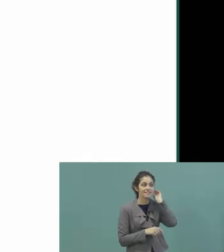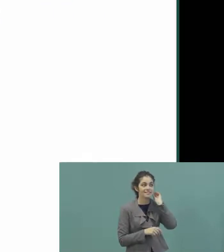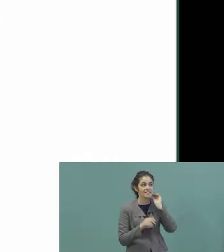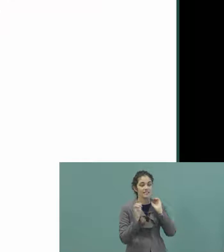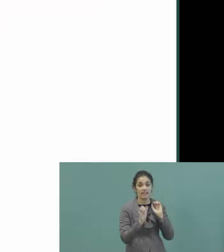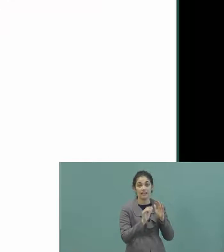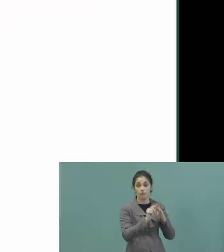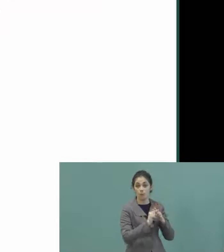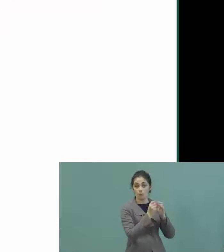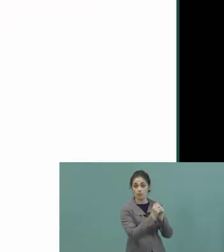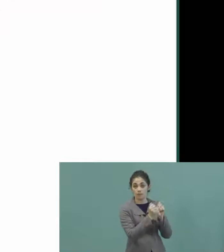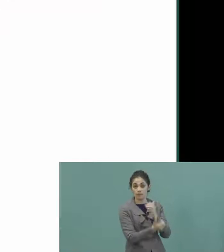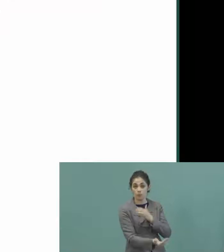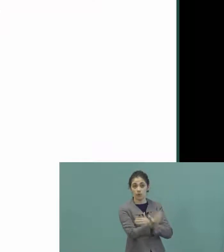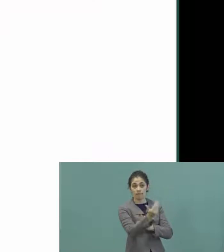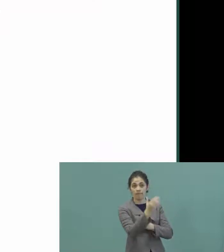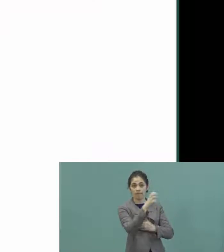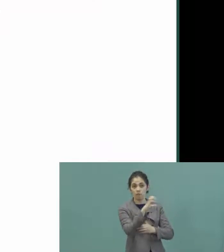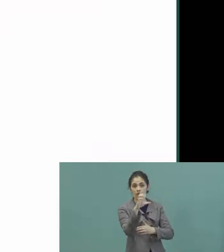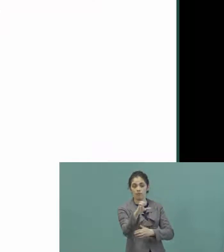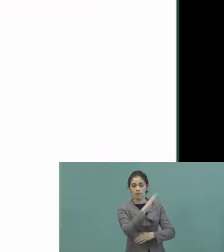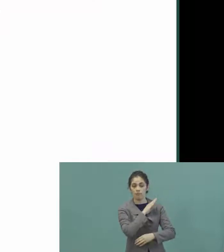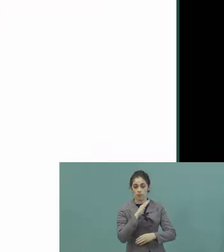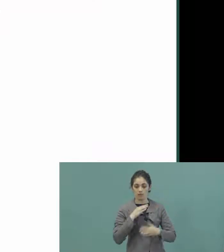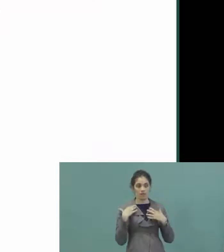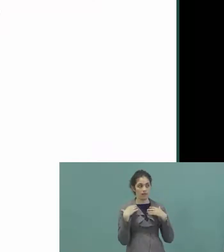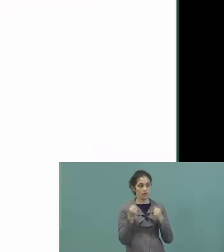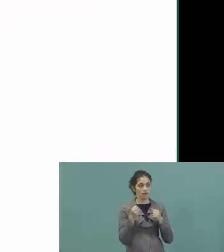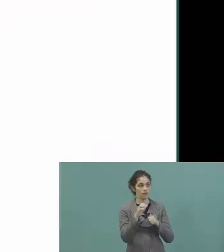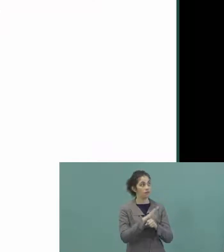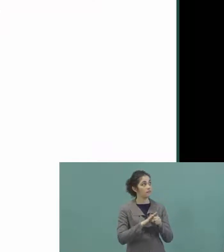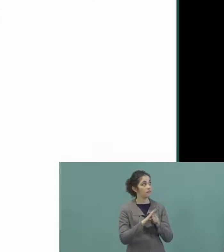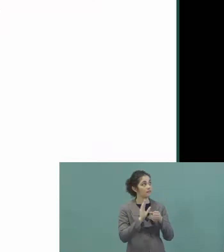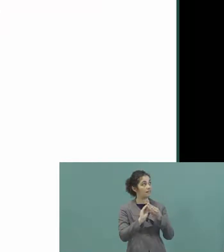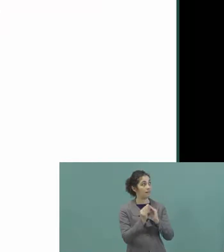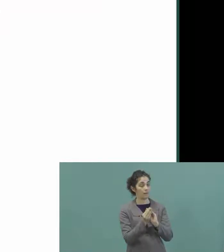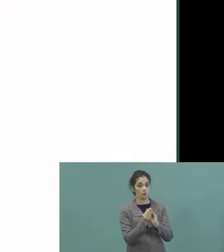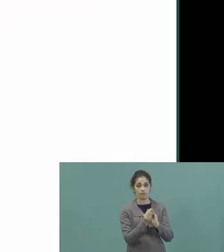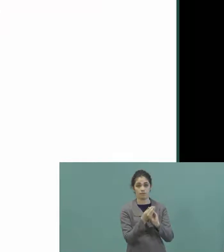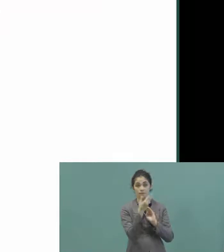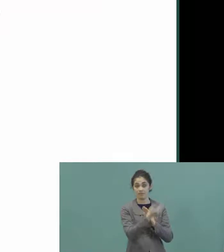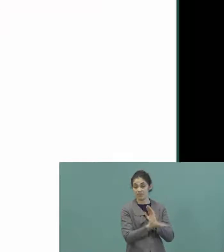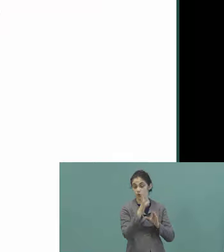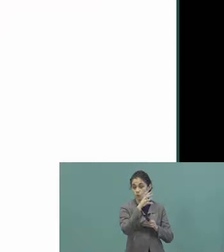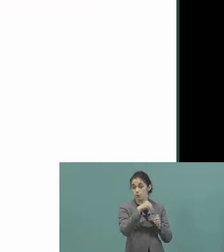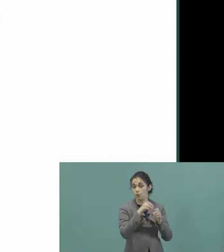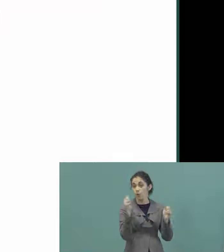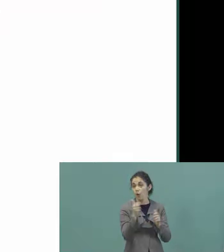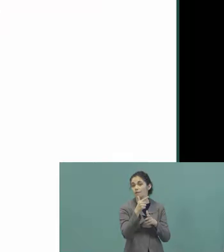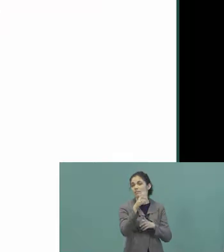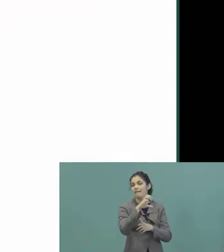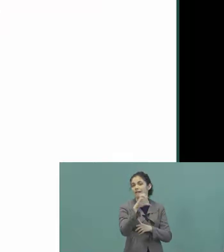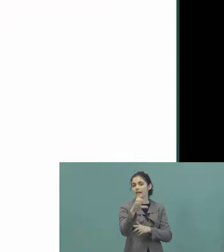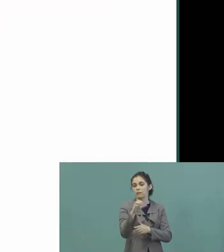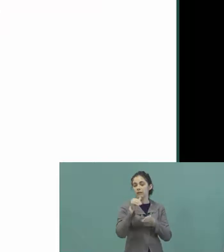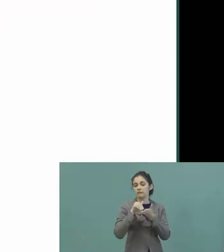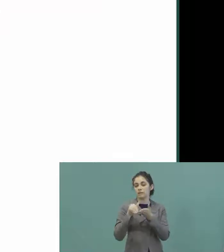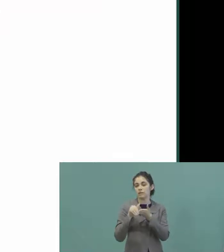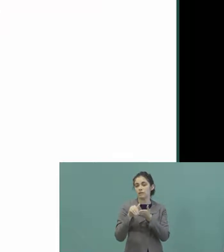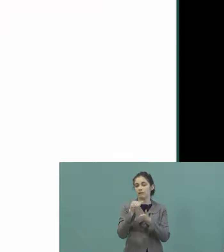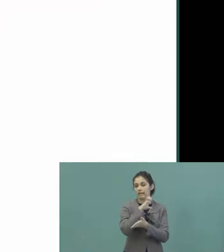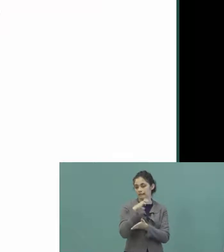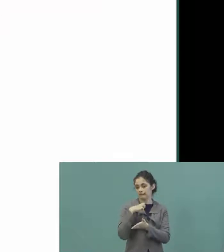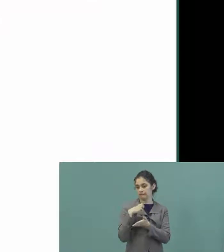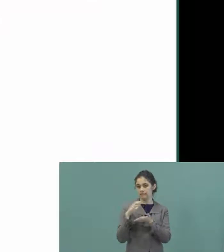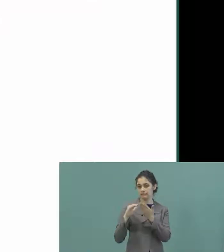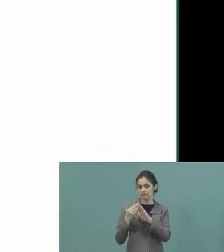So I begin this morning with our Cuyahoga County Board of Health jurisdiction numbers. These include all of Cuyahoga County except the city